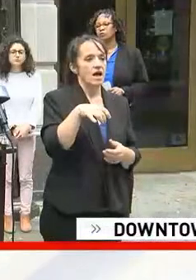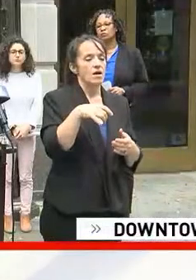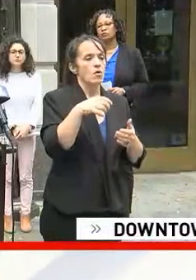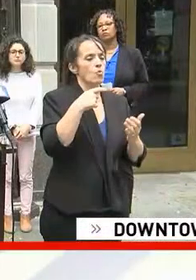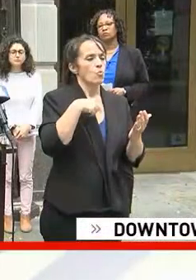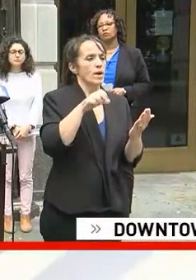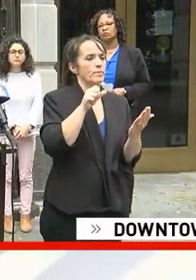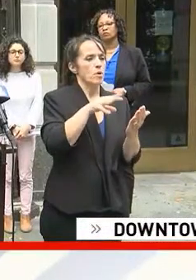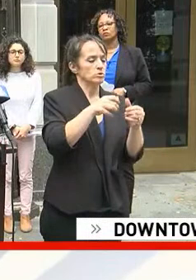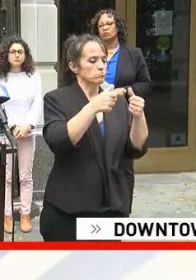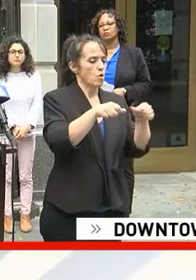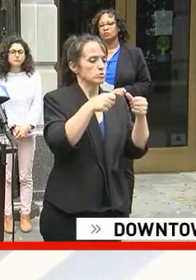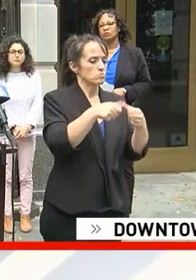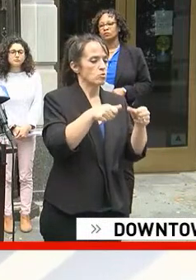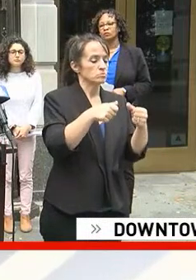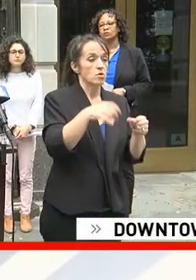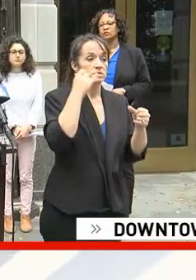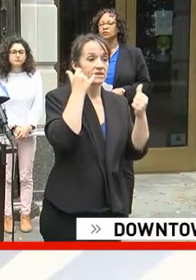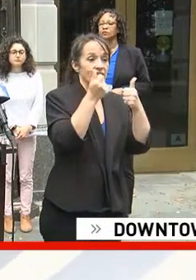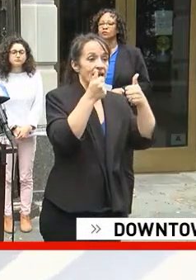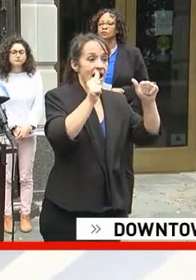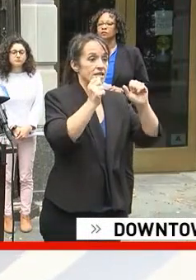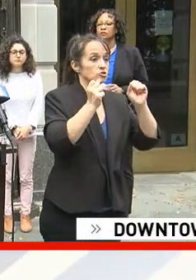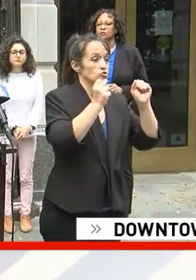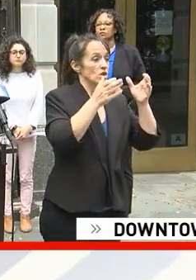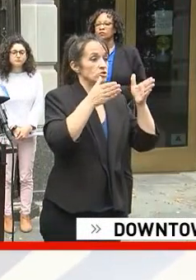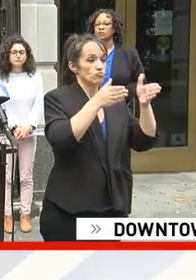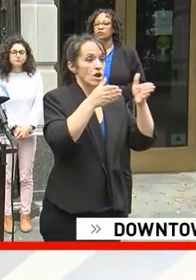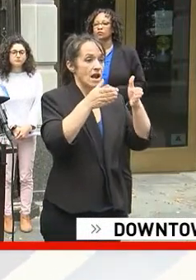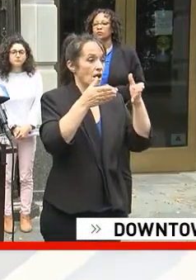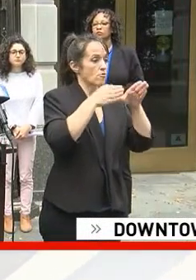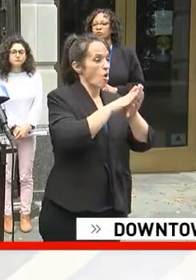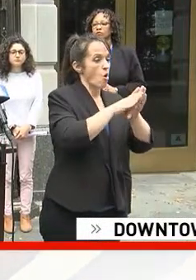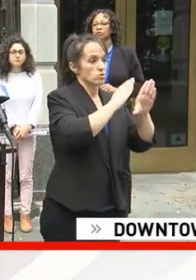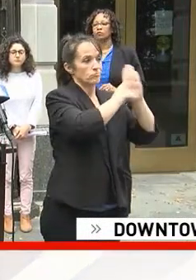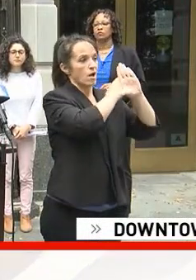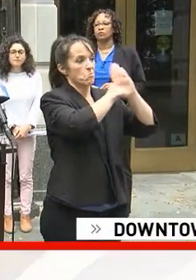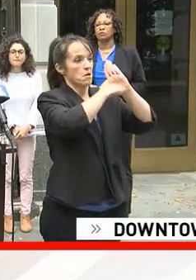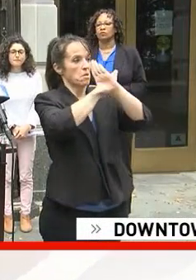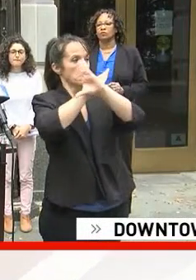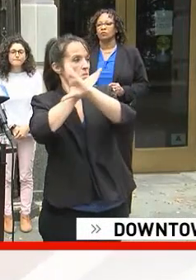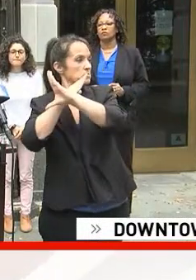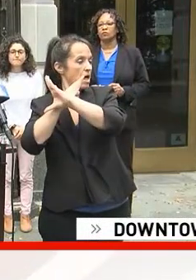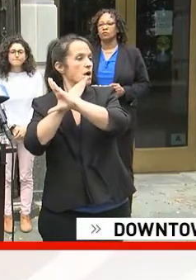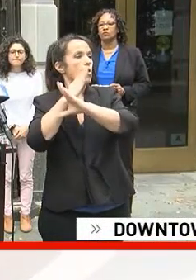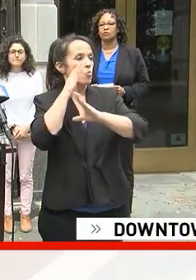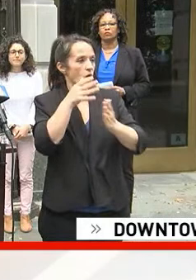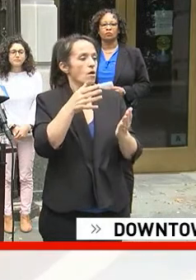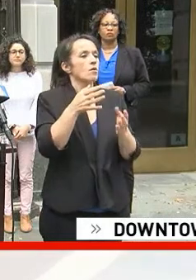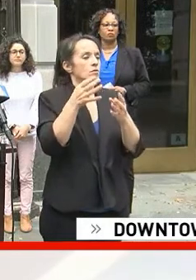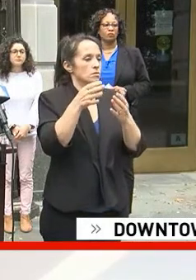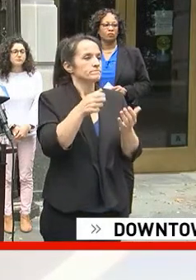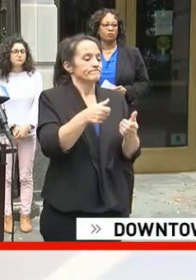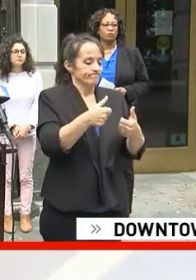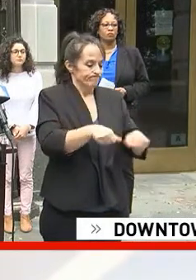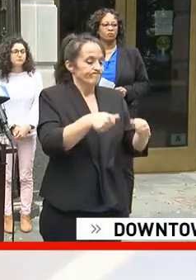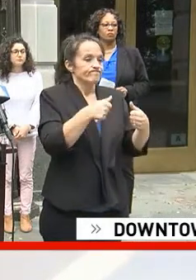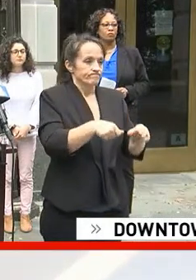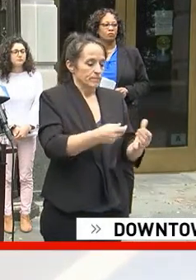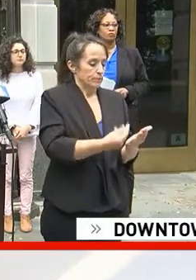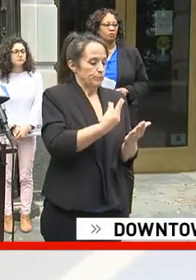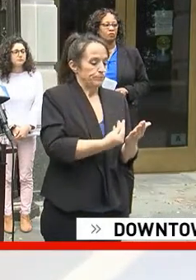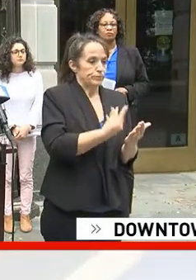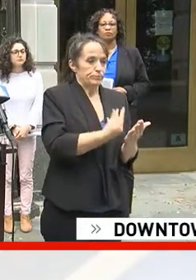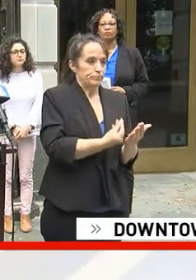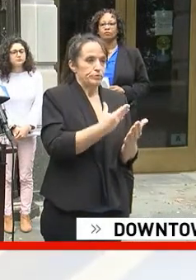who may need to evacuate. The first is a pet-friendly shelter on Leeds Avenue. The second is Dunston Elementary School.